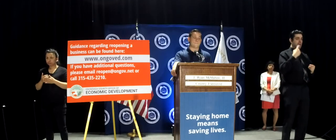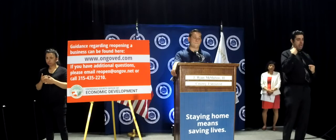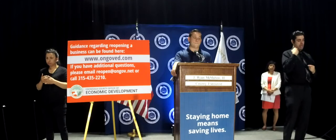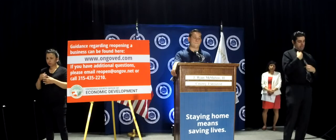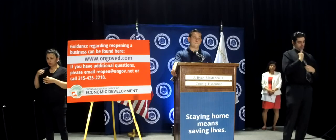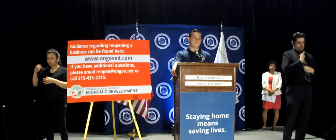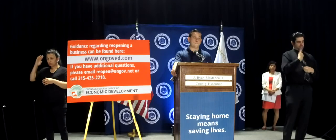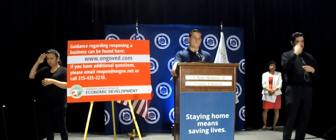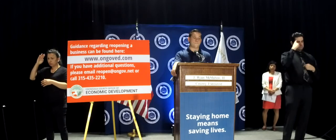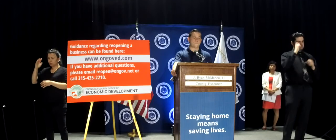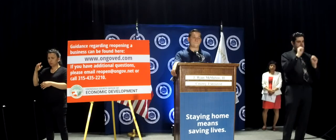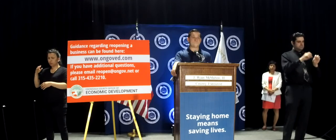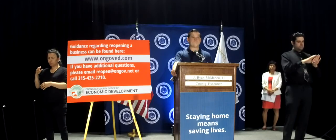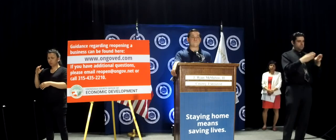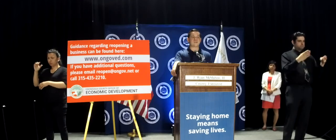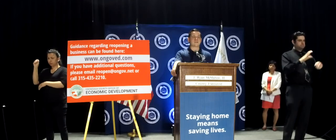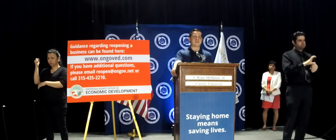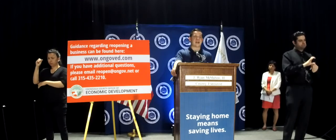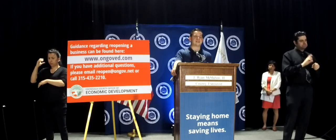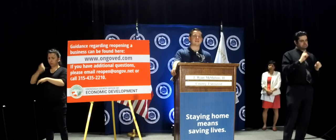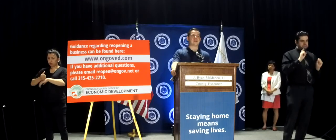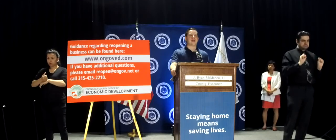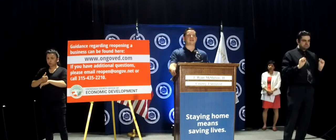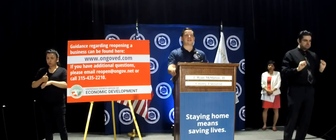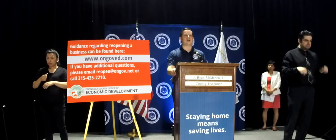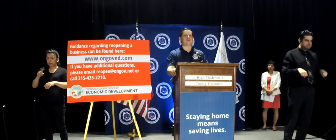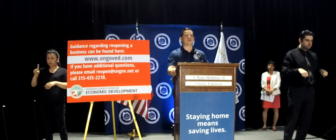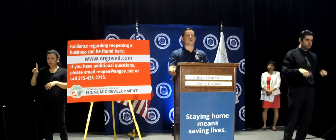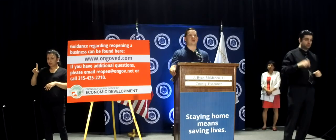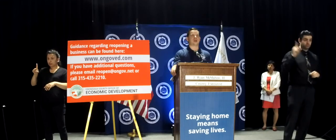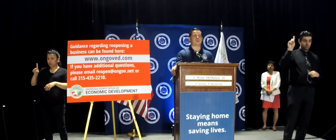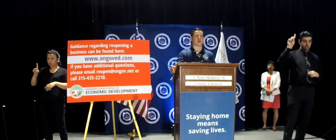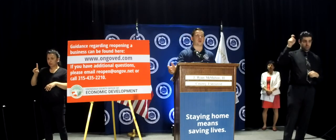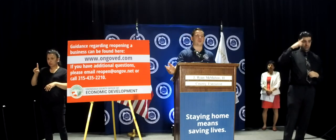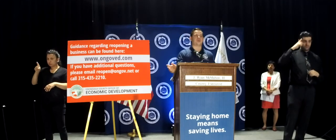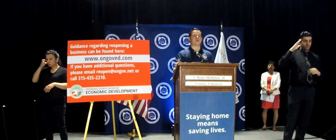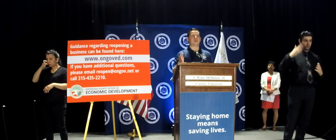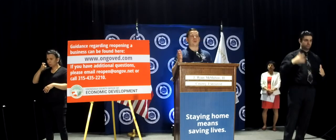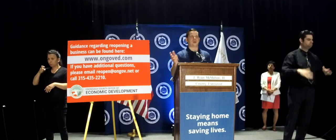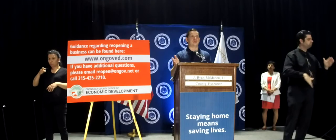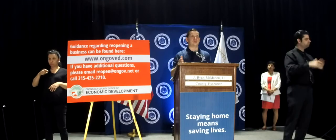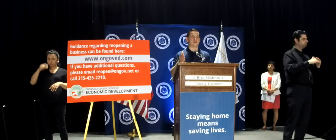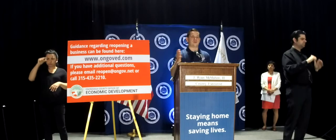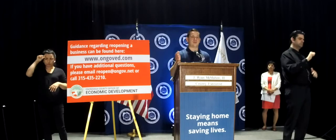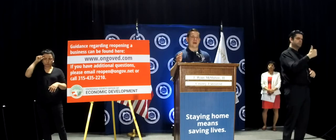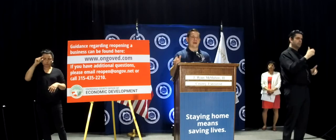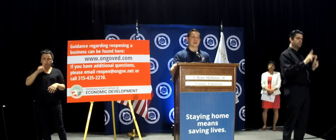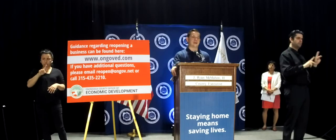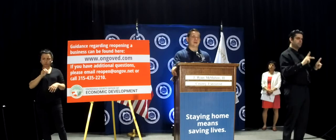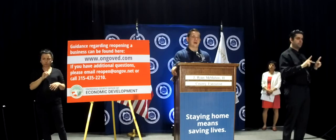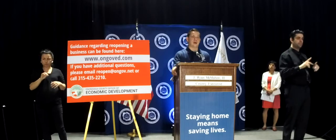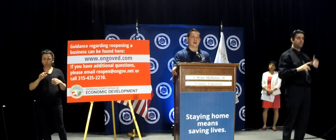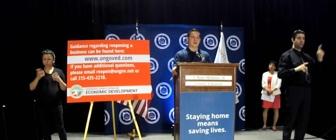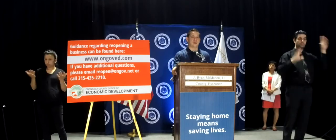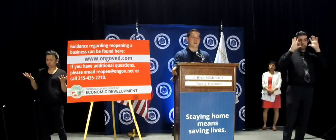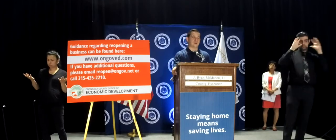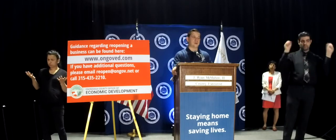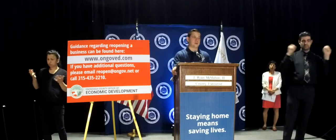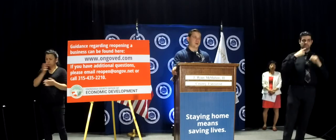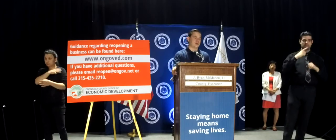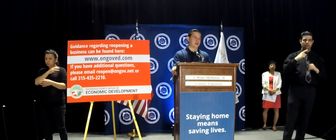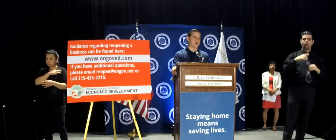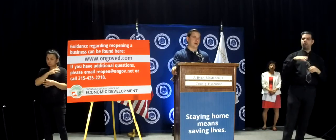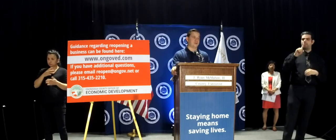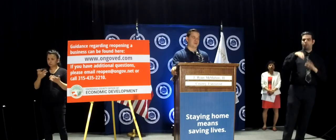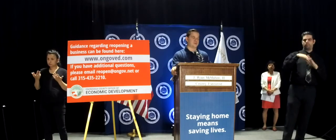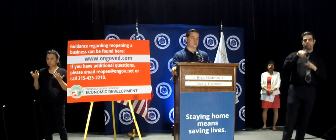to go 100. The governor's at 10 people right now. Yeah, I think the governor, too, is talking about a group of people giving some feedback,